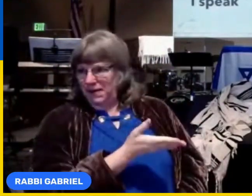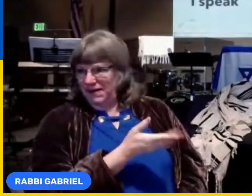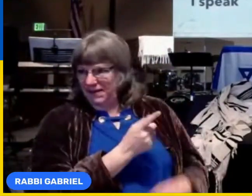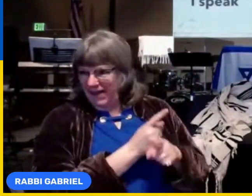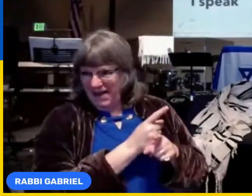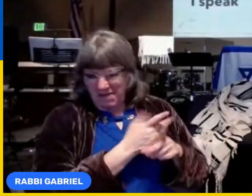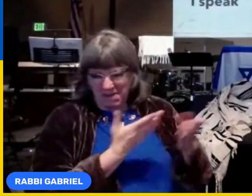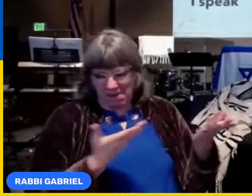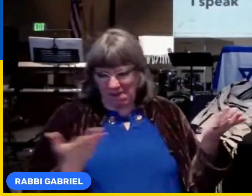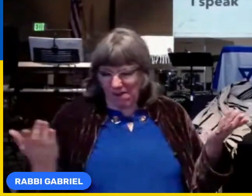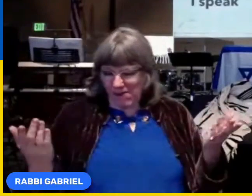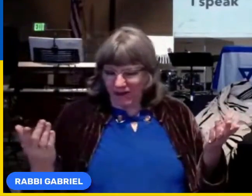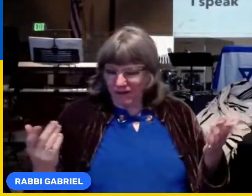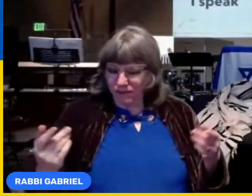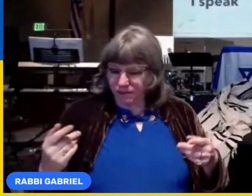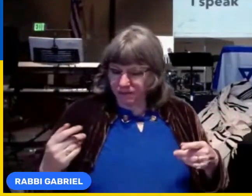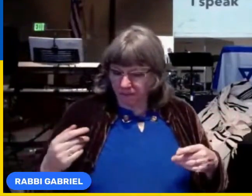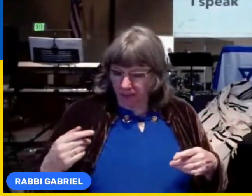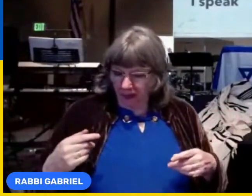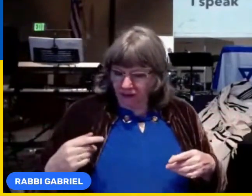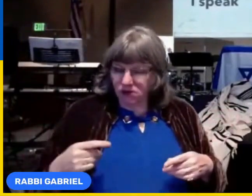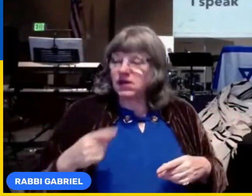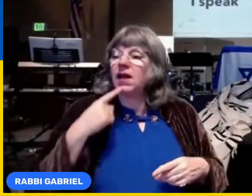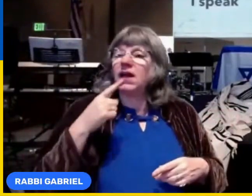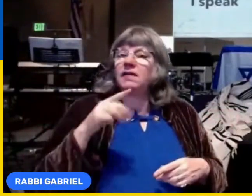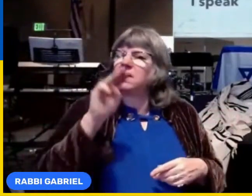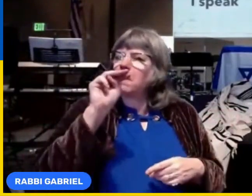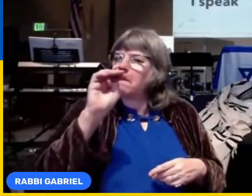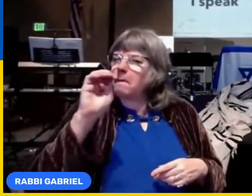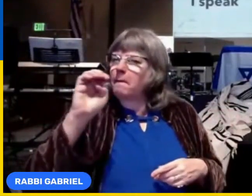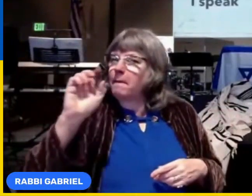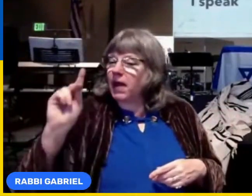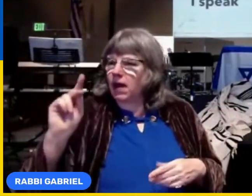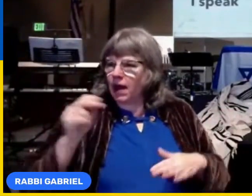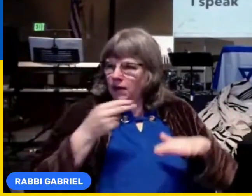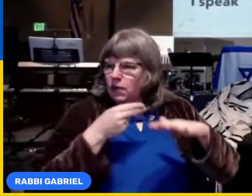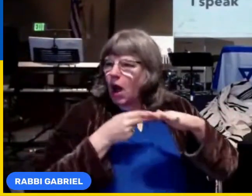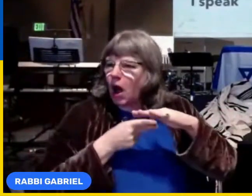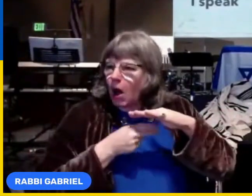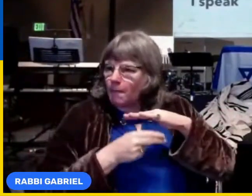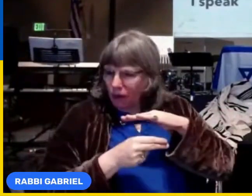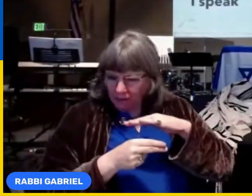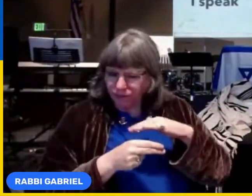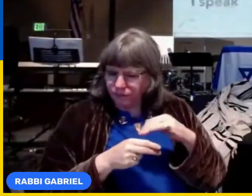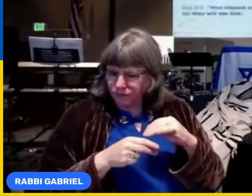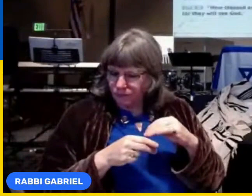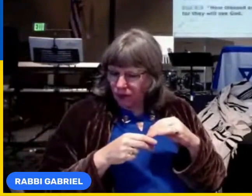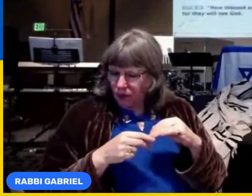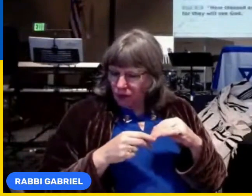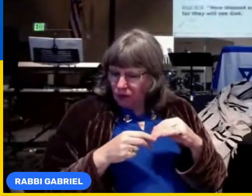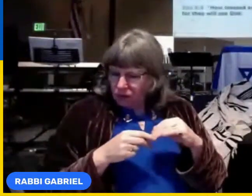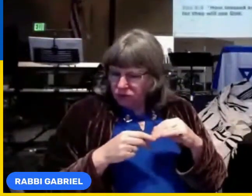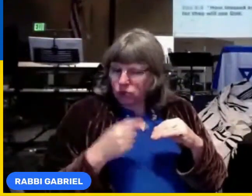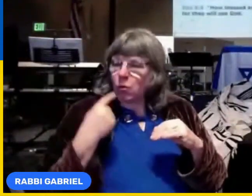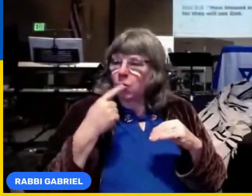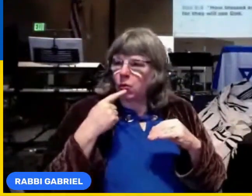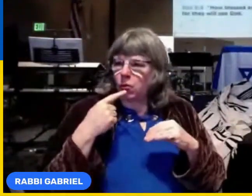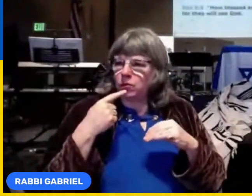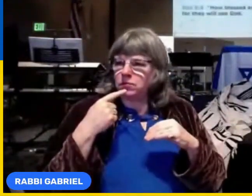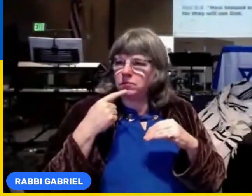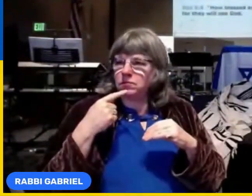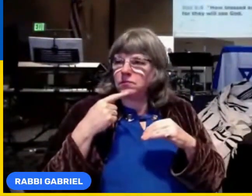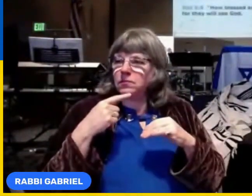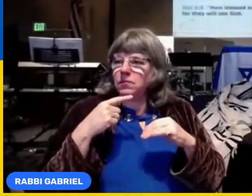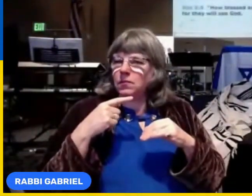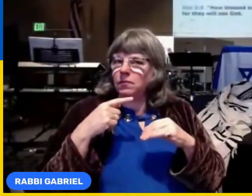you know, it is the meek and humble in spirit will inherit the